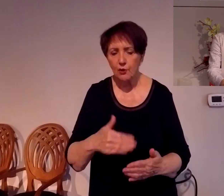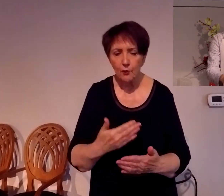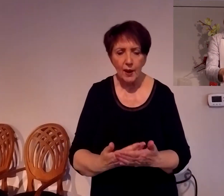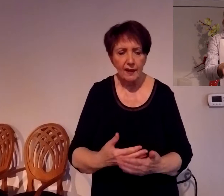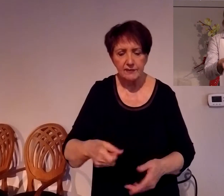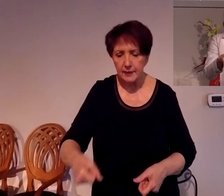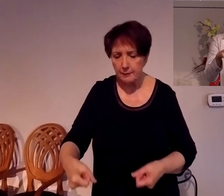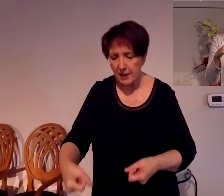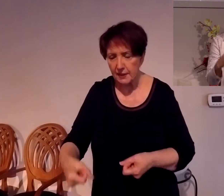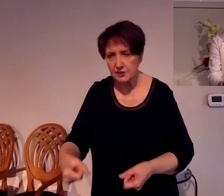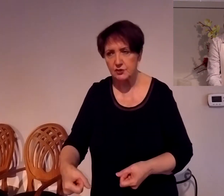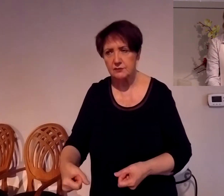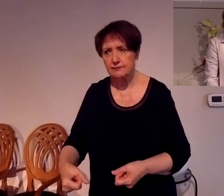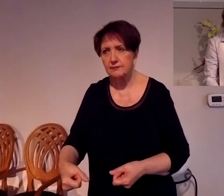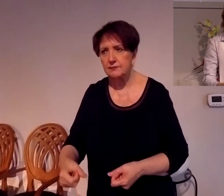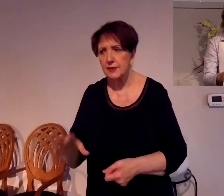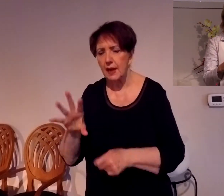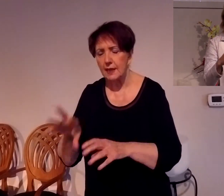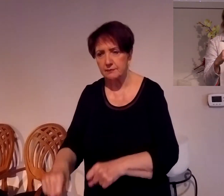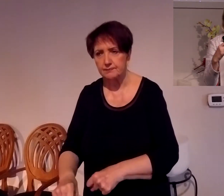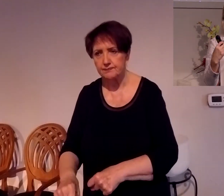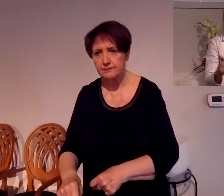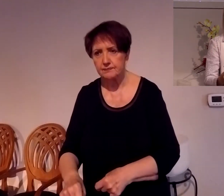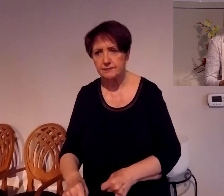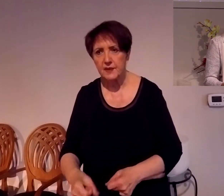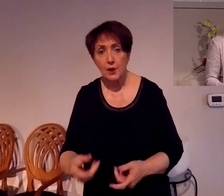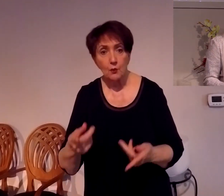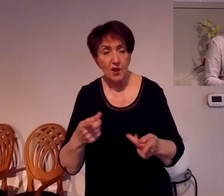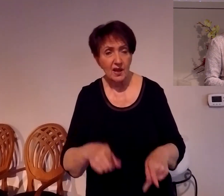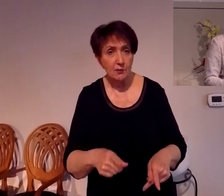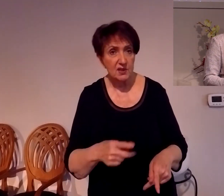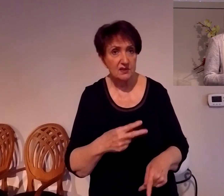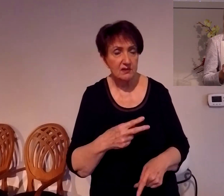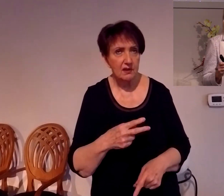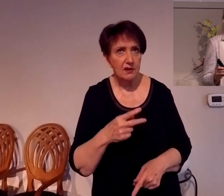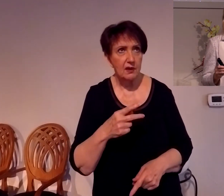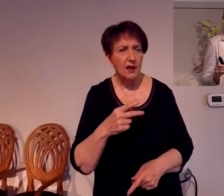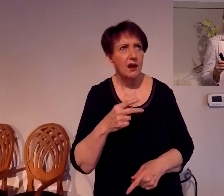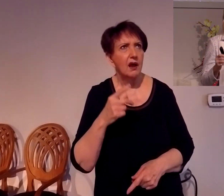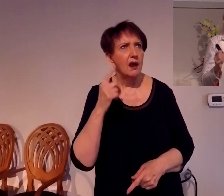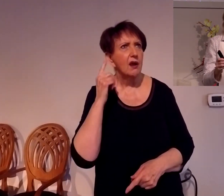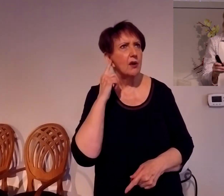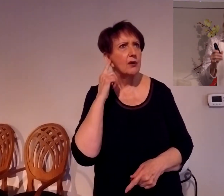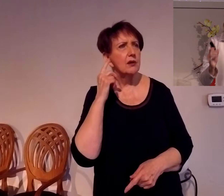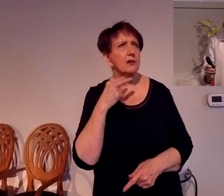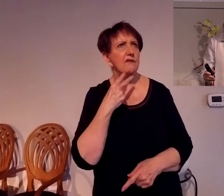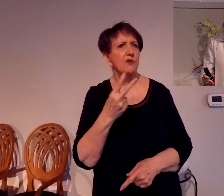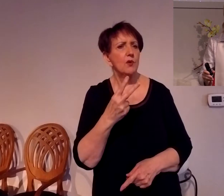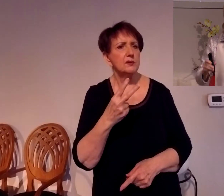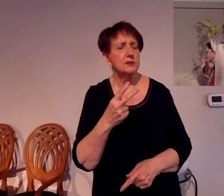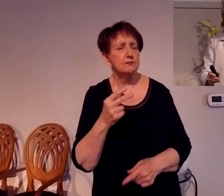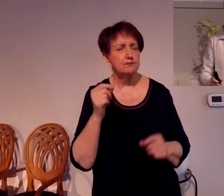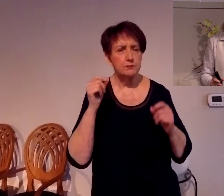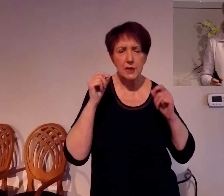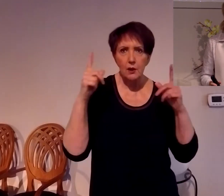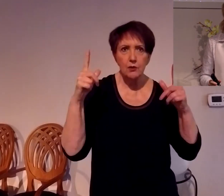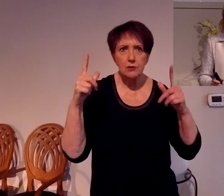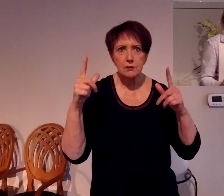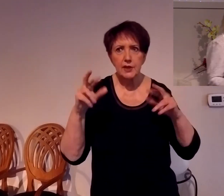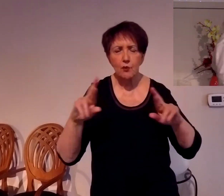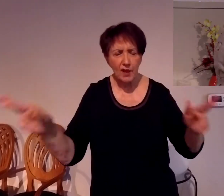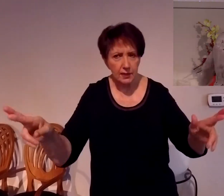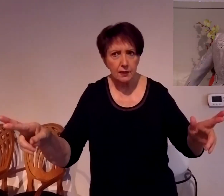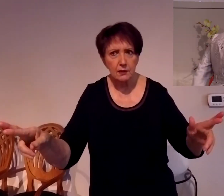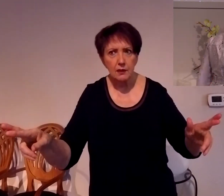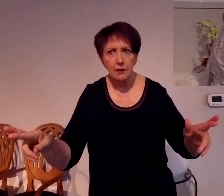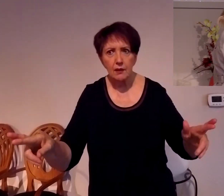bag, this voice was like talking to me. And it said, "Be alert, stay awake, get ready."